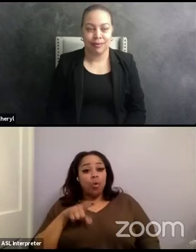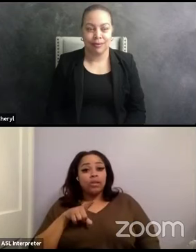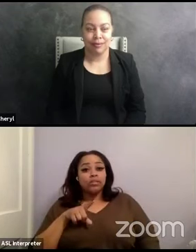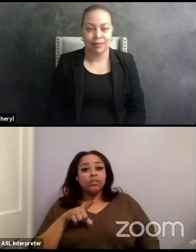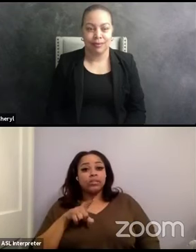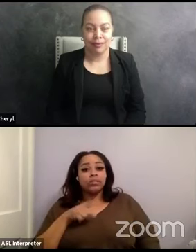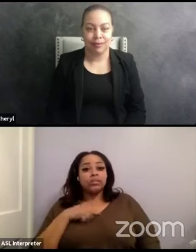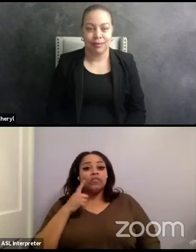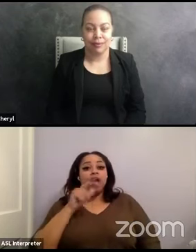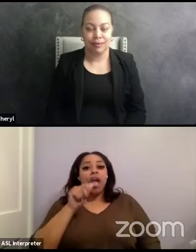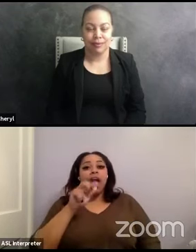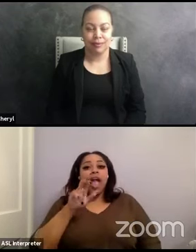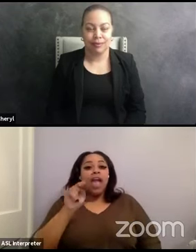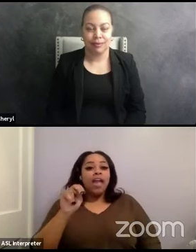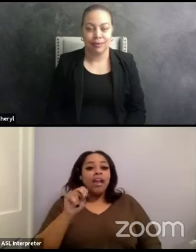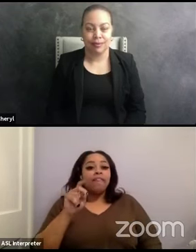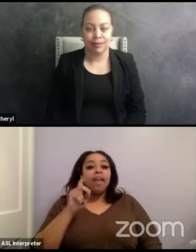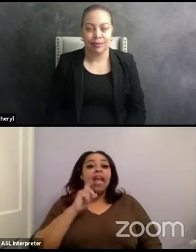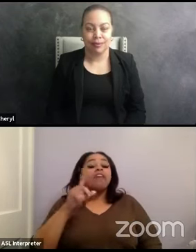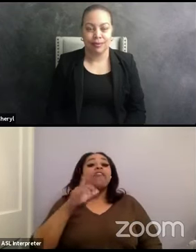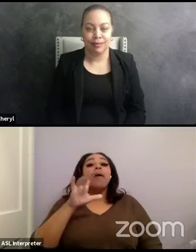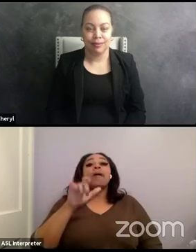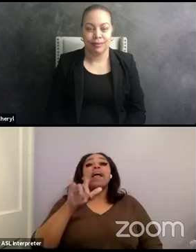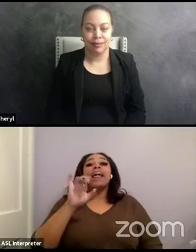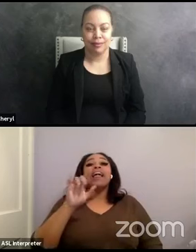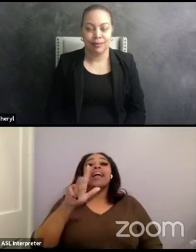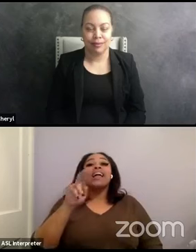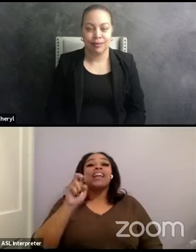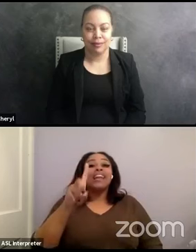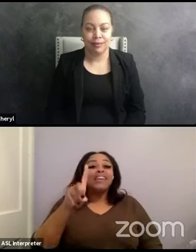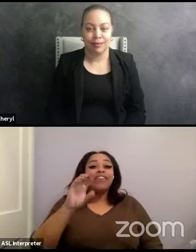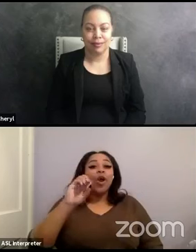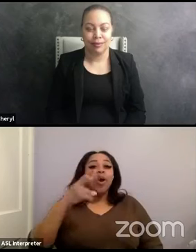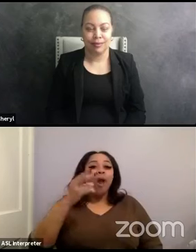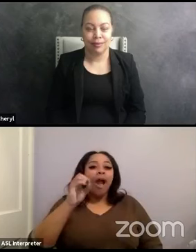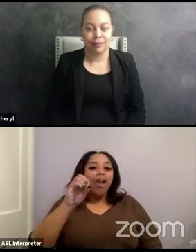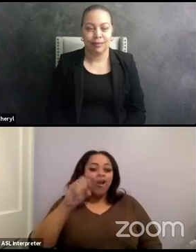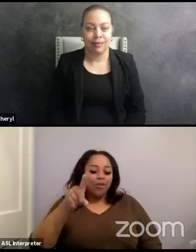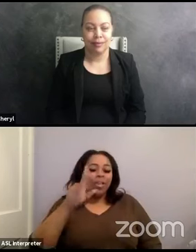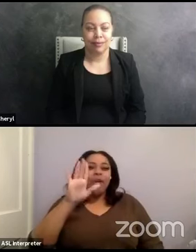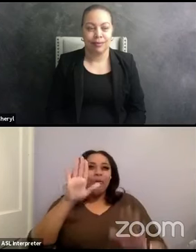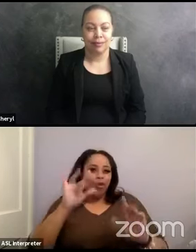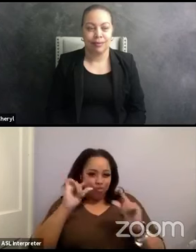to Reparations Cleveland, Ohio. Thank you. They're such an amazing group.